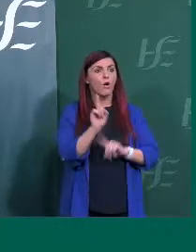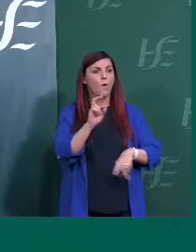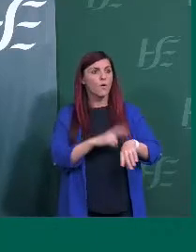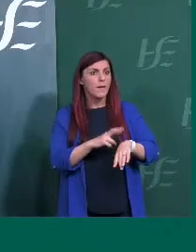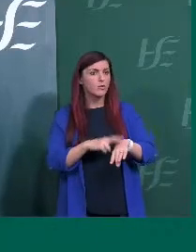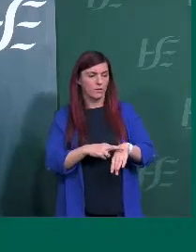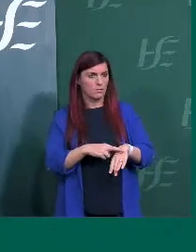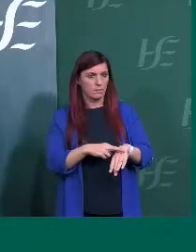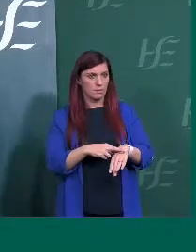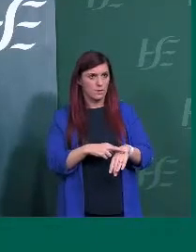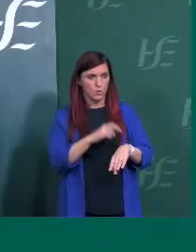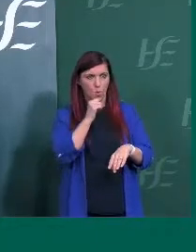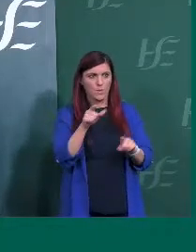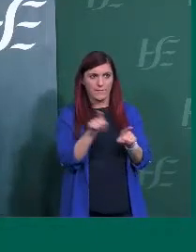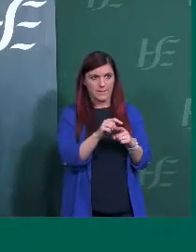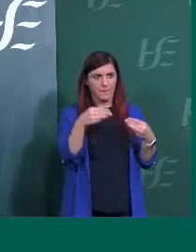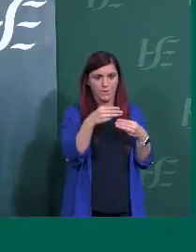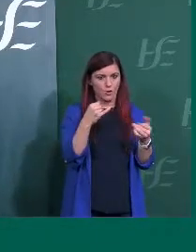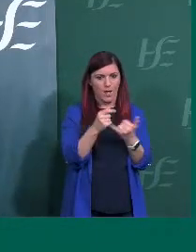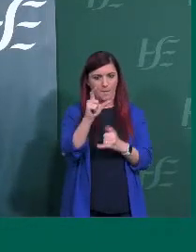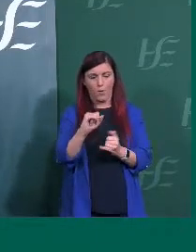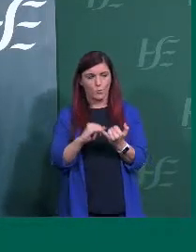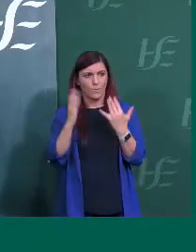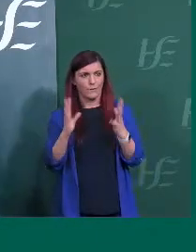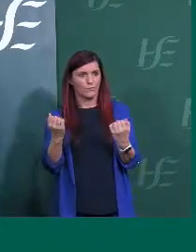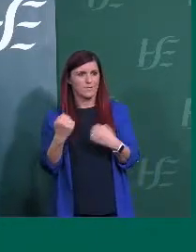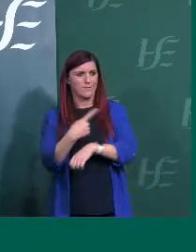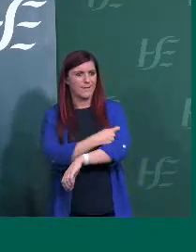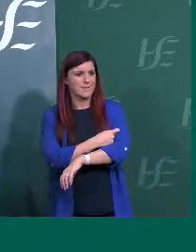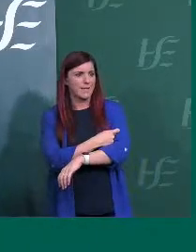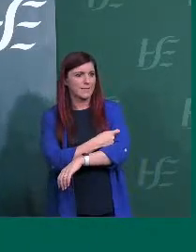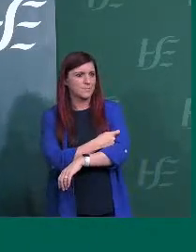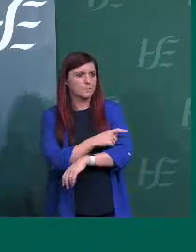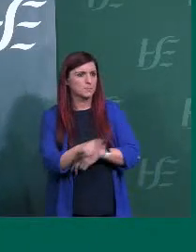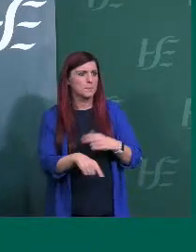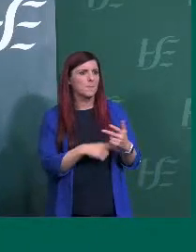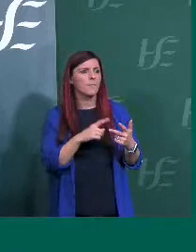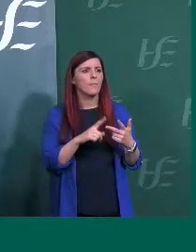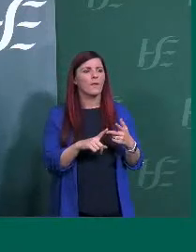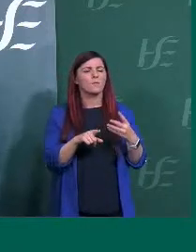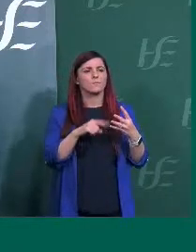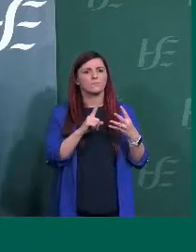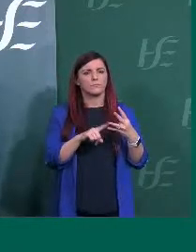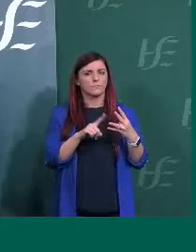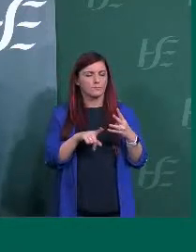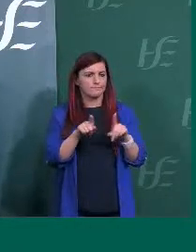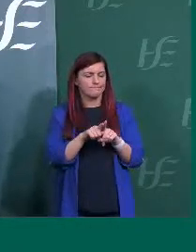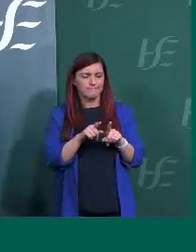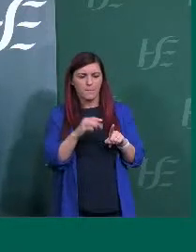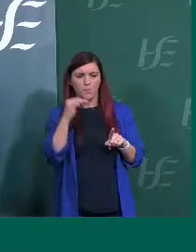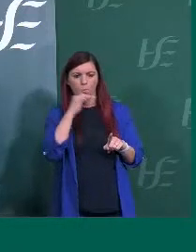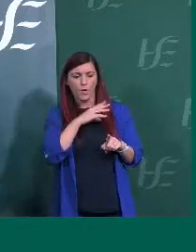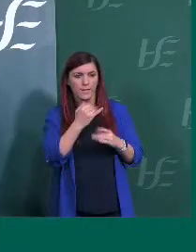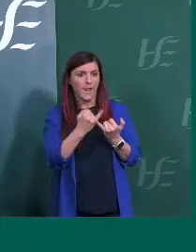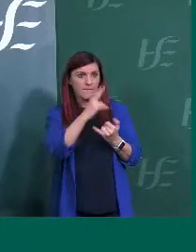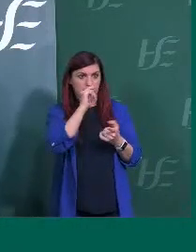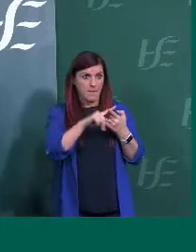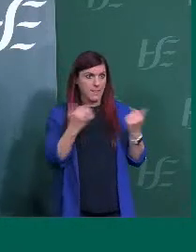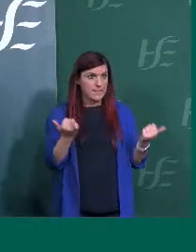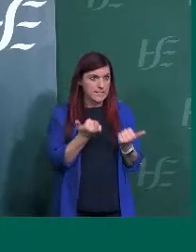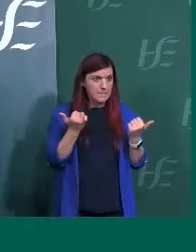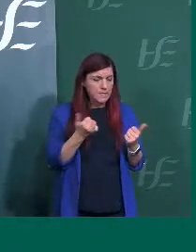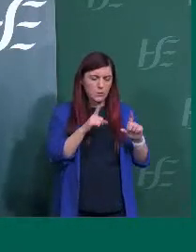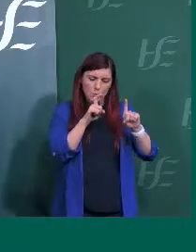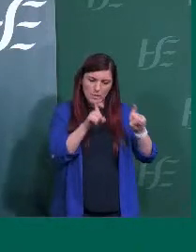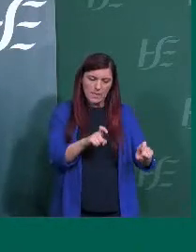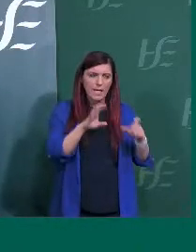I'd like to say, vaccination alone will not control case numbers. Public health measures, particularly staying at home if you have symptoms, remain critical